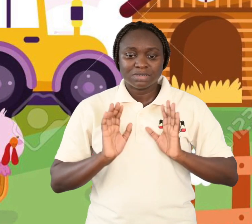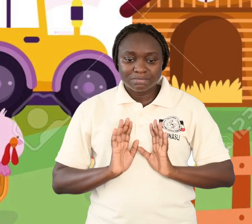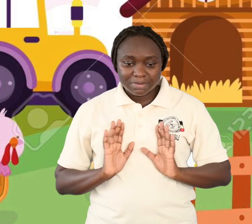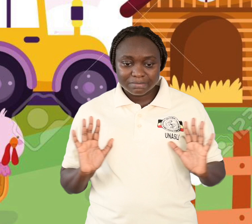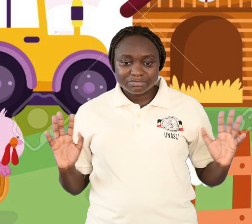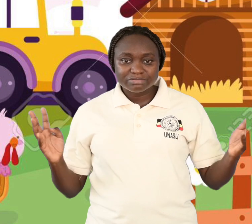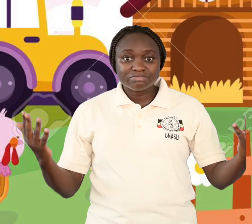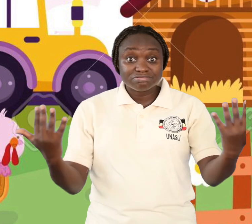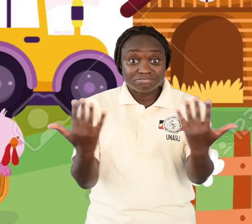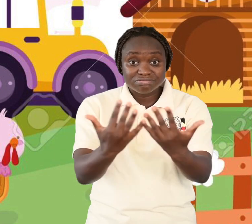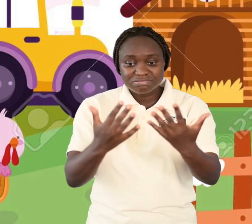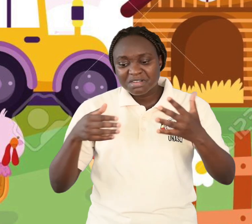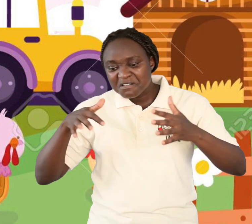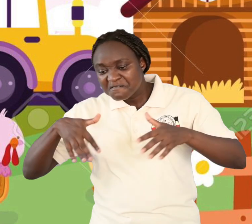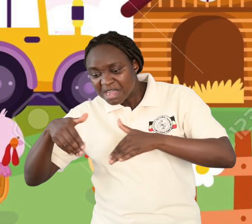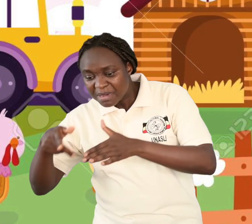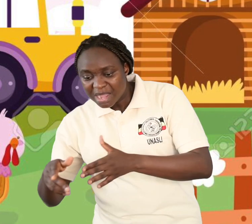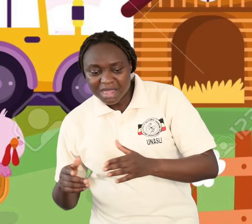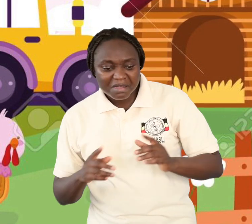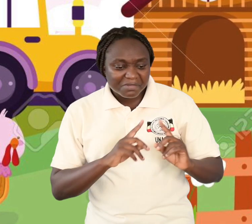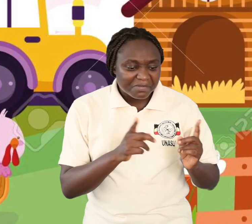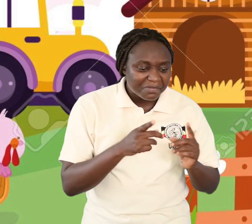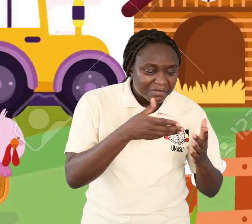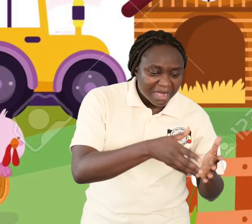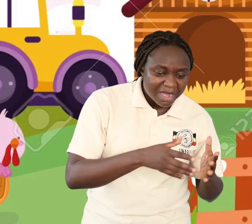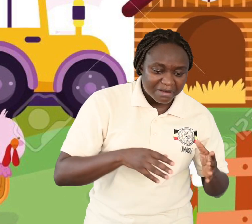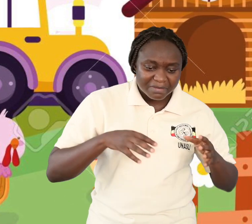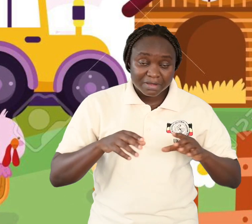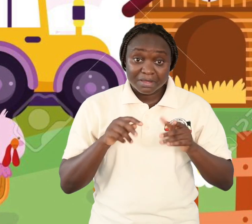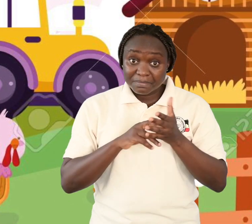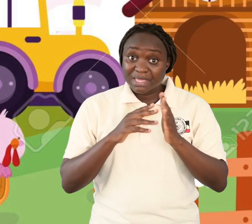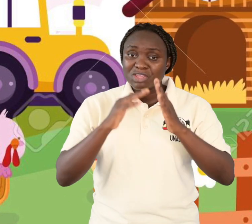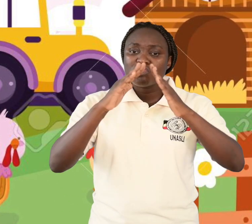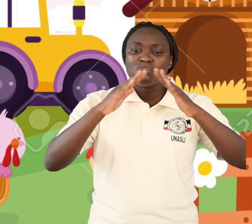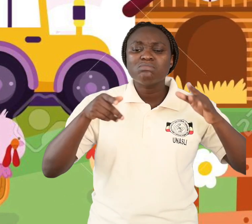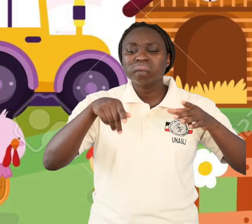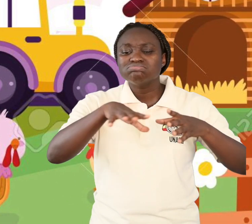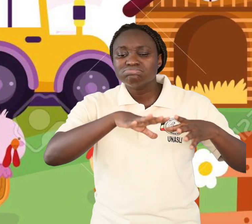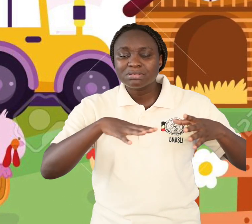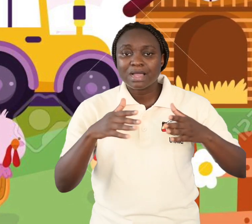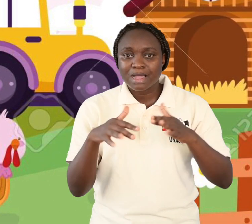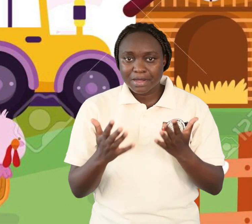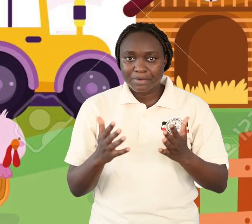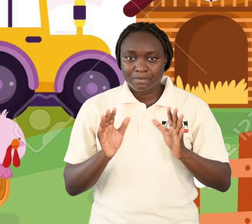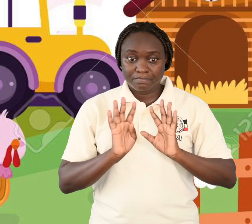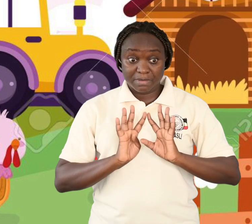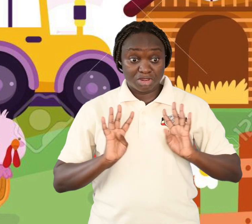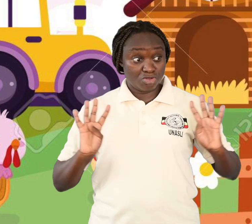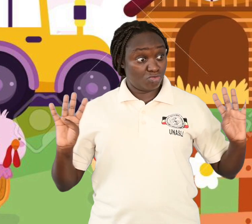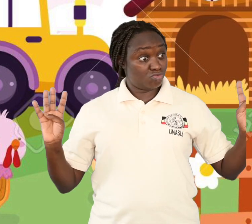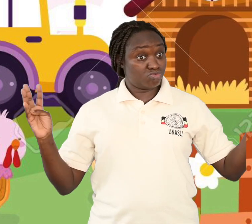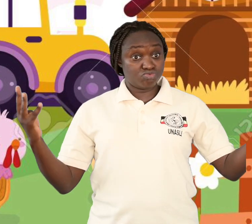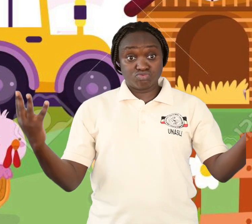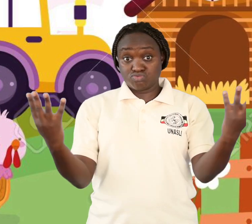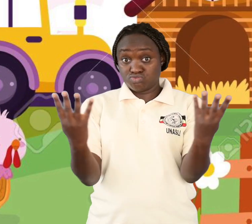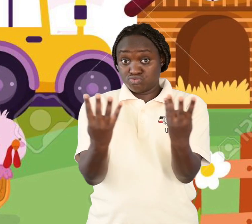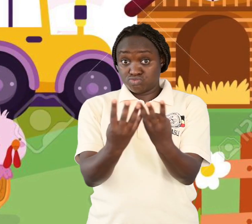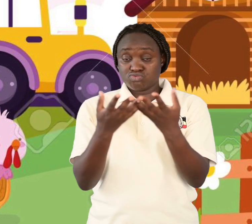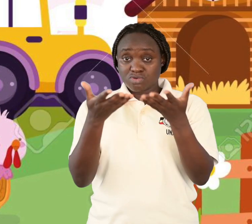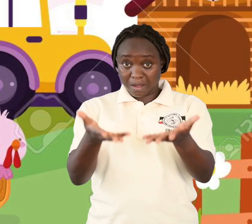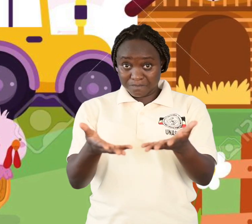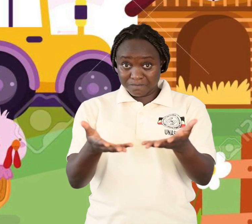A farm homestead has a fence, a very big fence. The fence